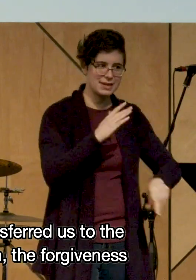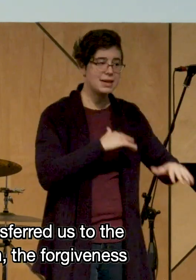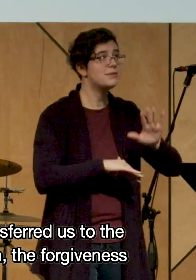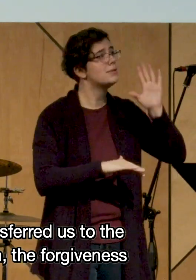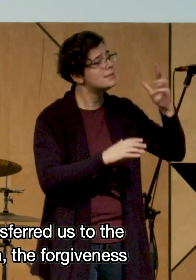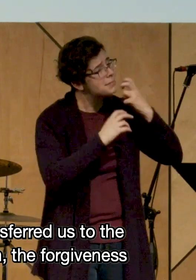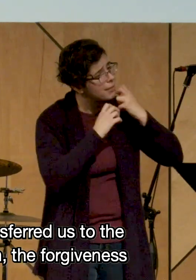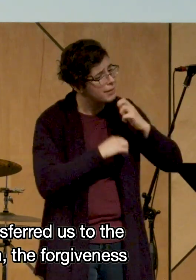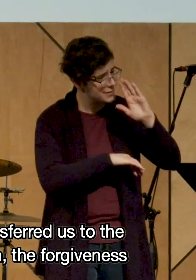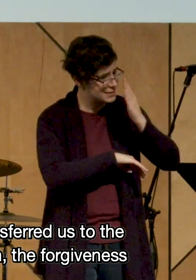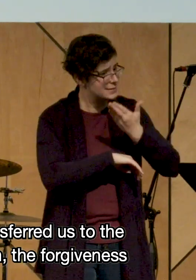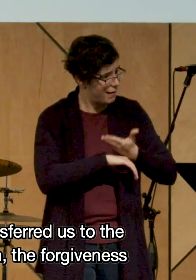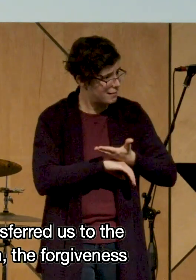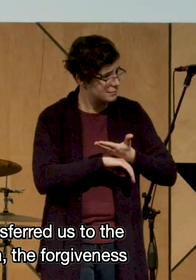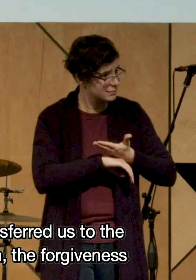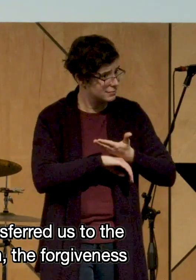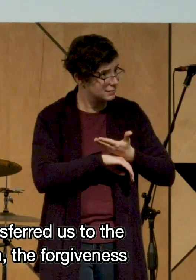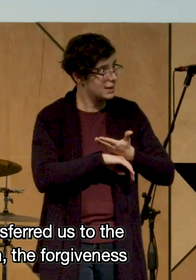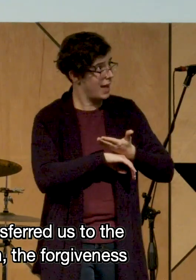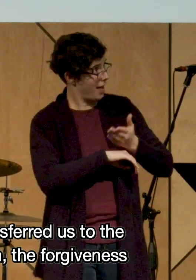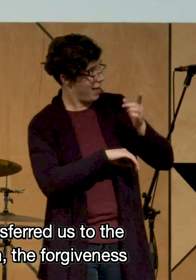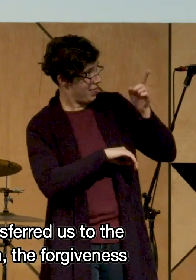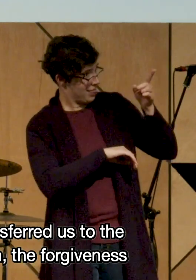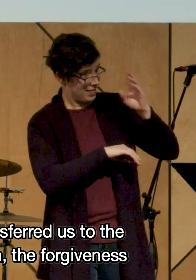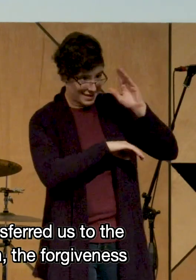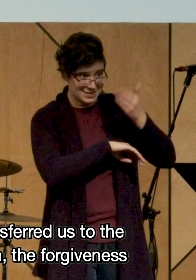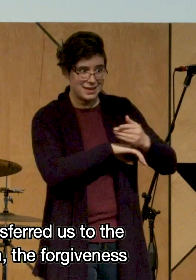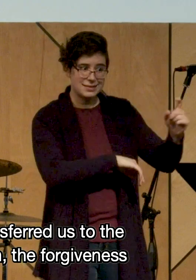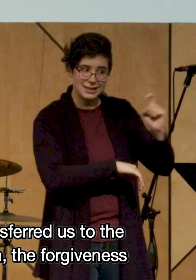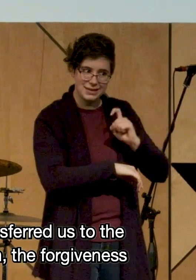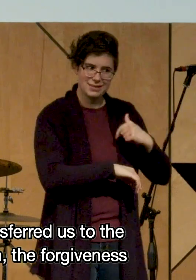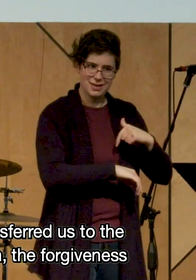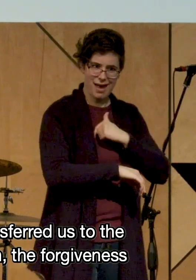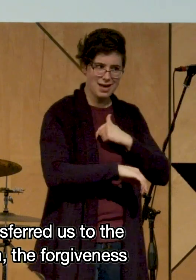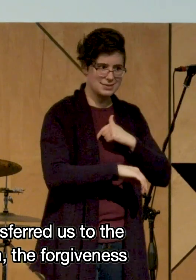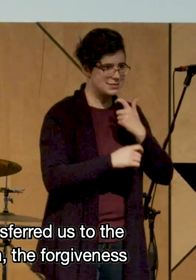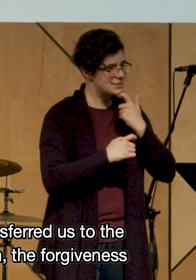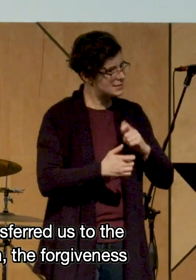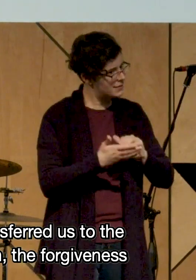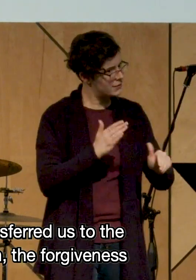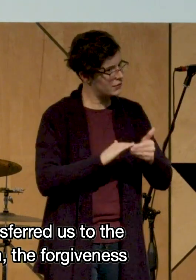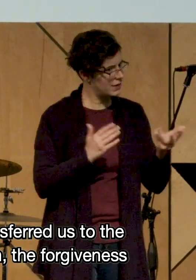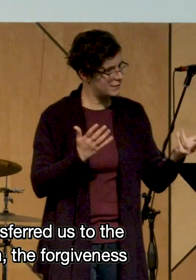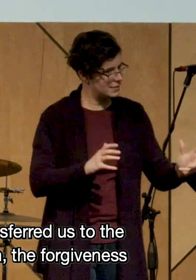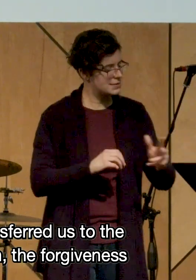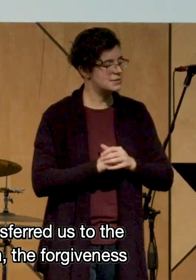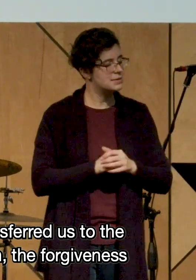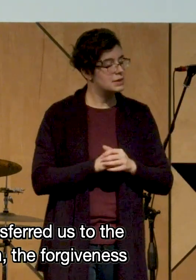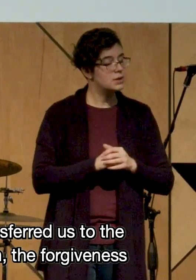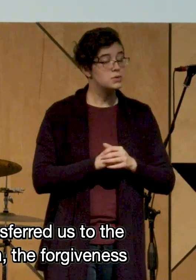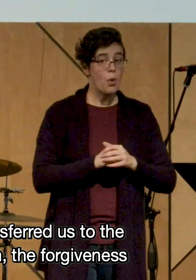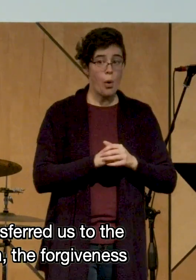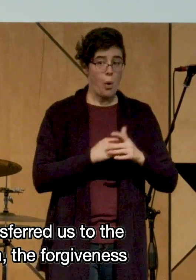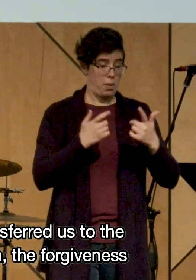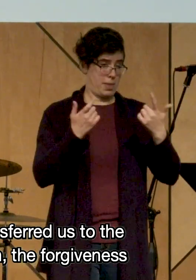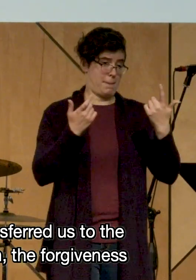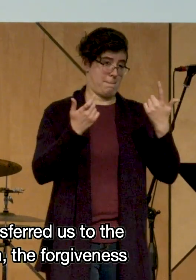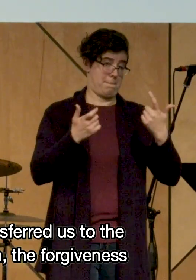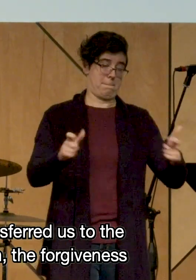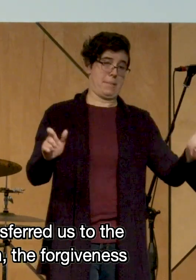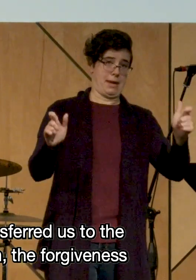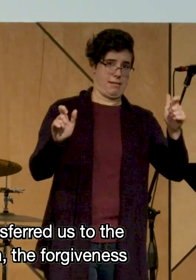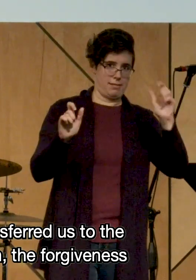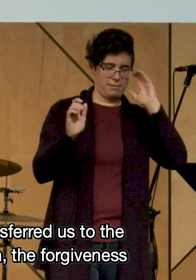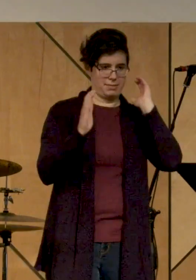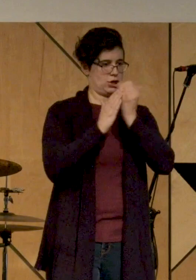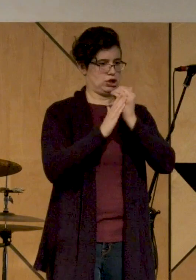his beloved Son, in whom we have redemption, the forgiveness of sins. And so the big picture